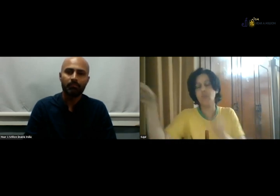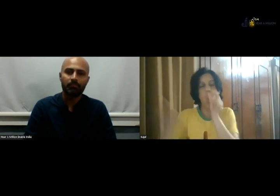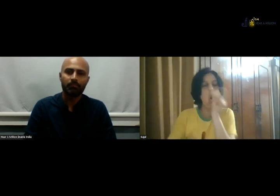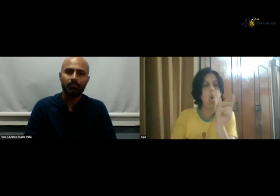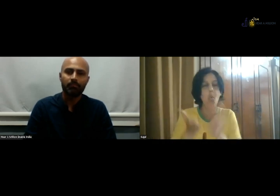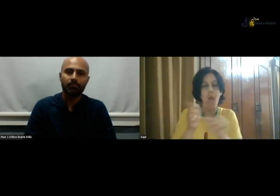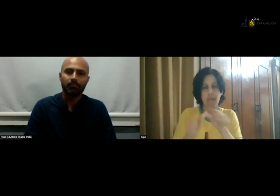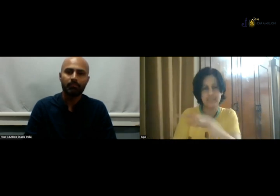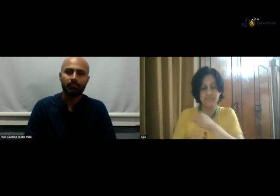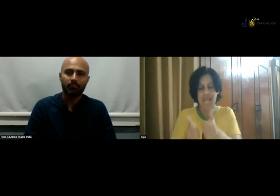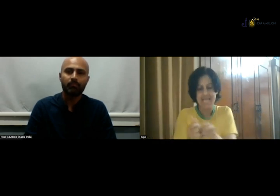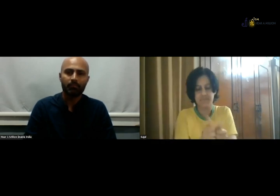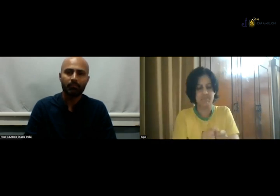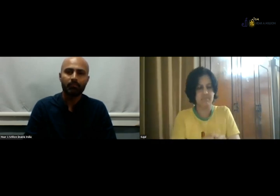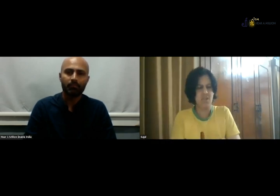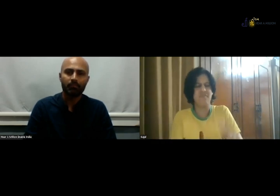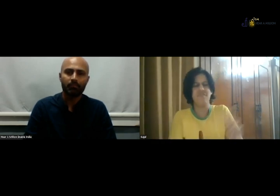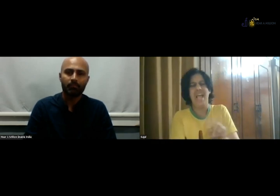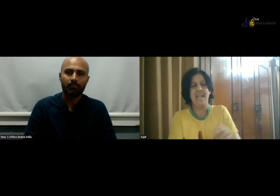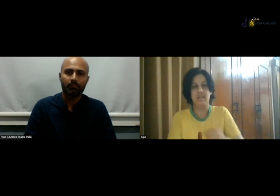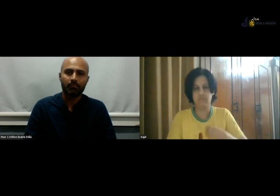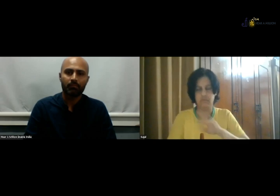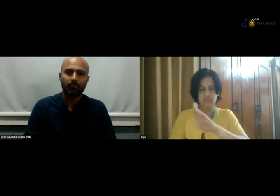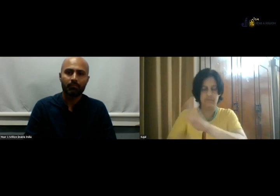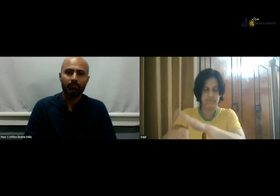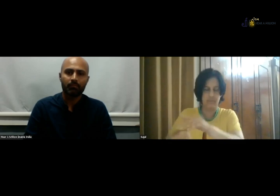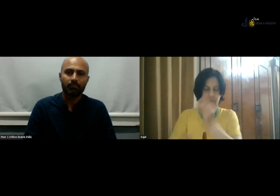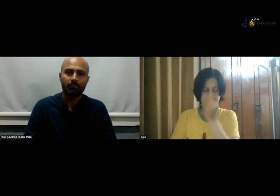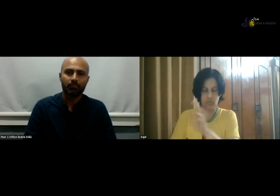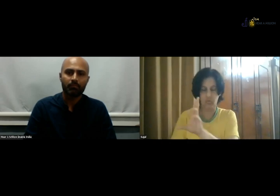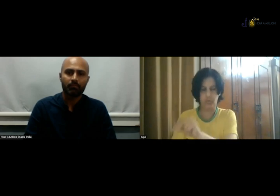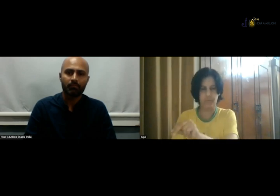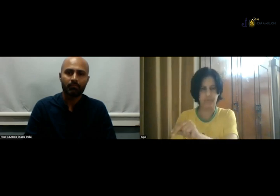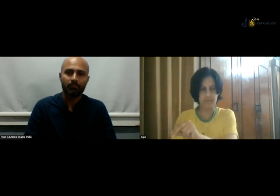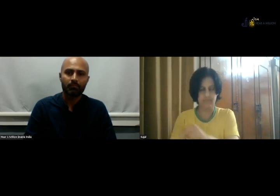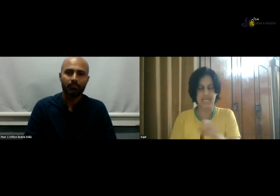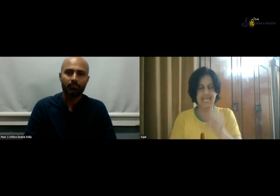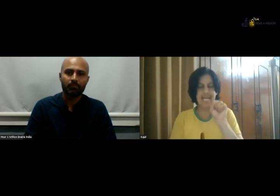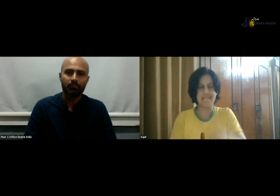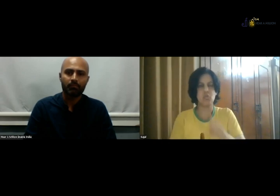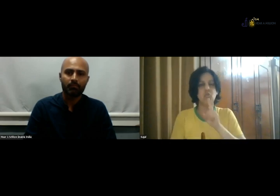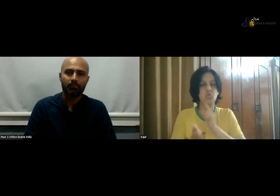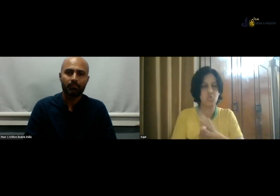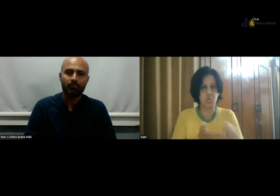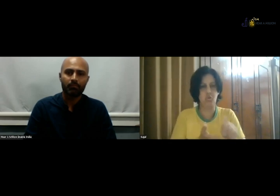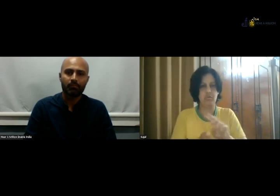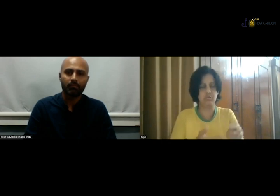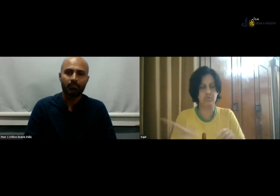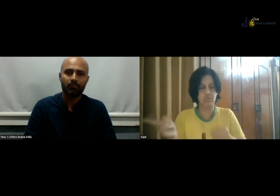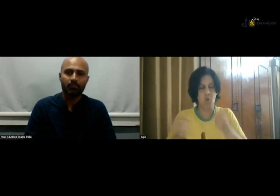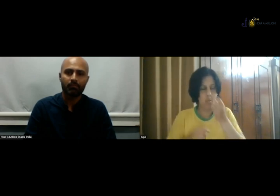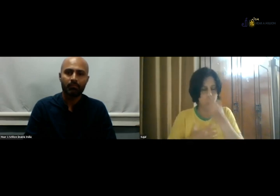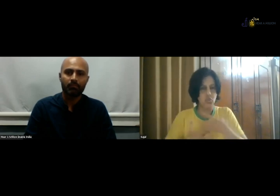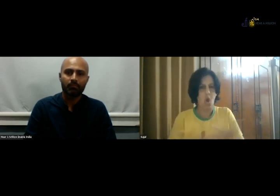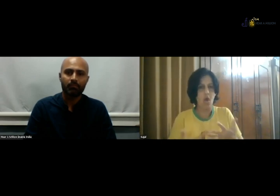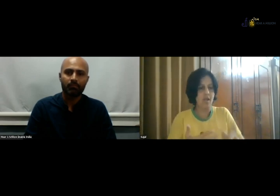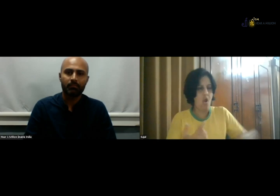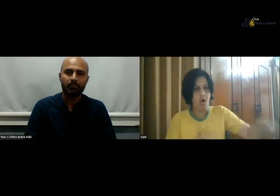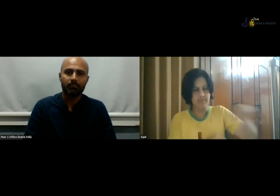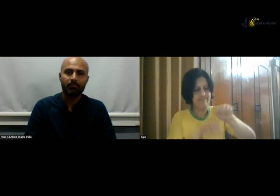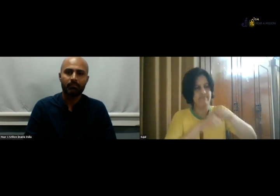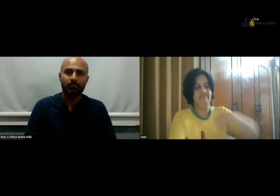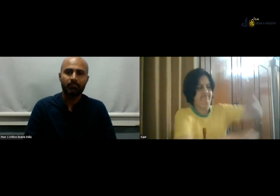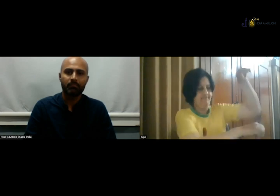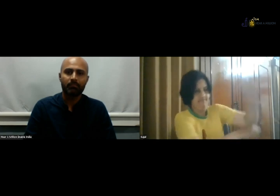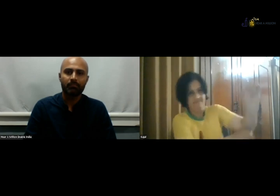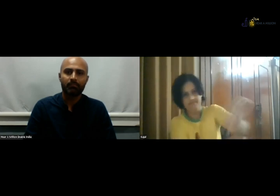news. I mentioned that they were saying that that's a fake news. I said no, that's not the fake news. Sudamni is